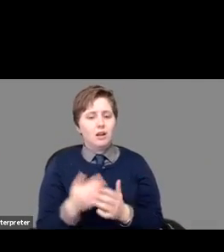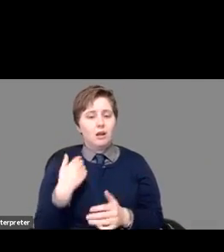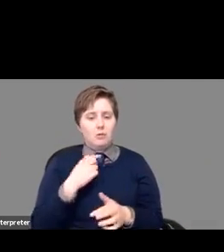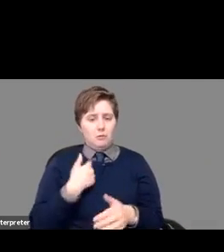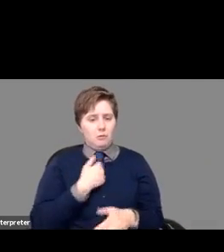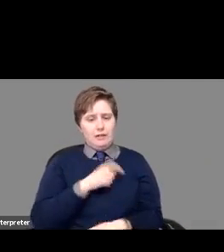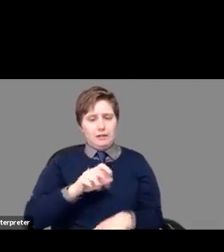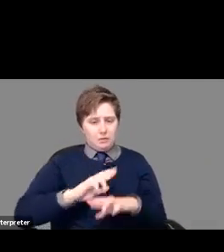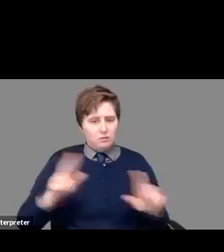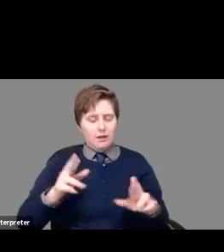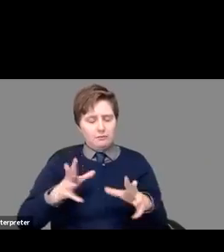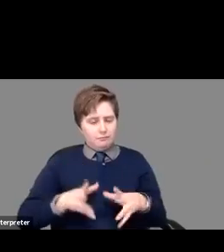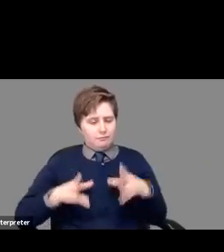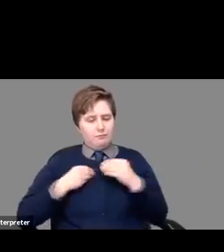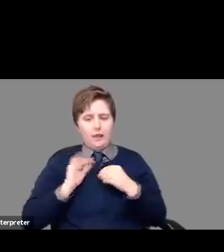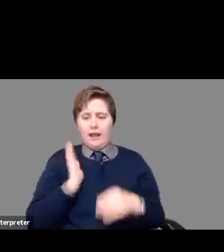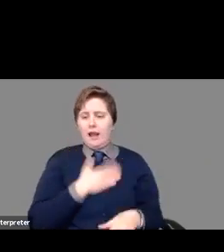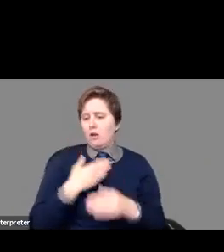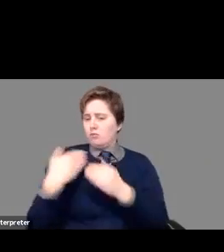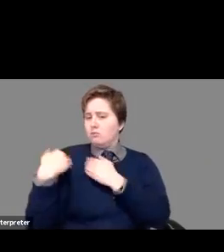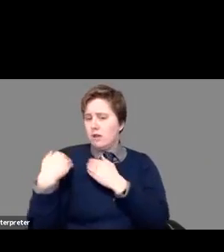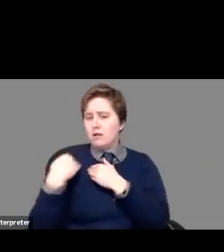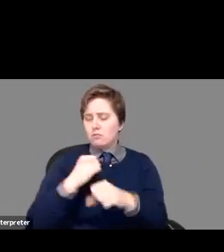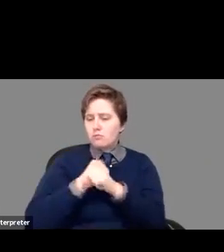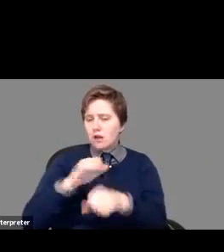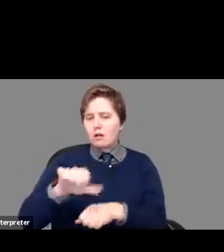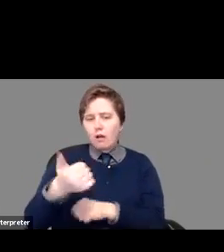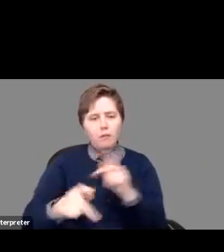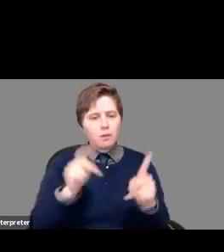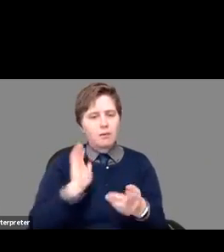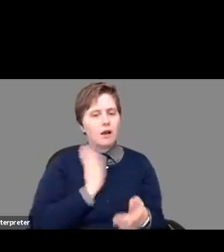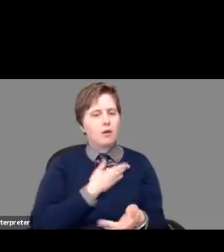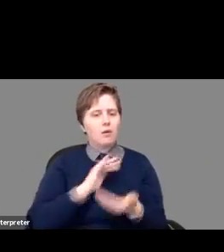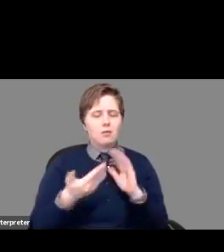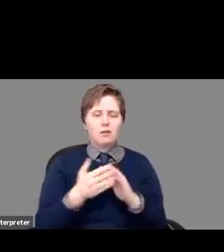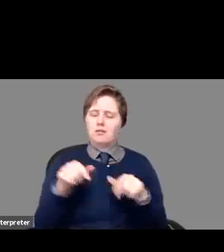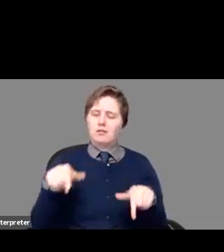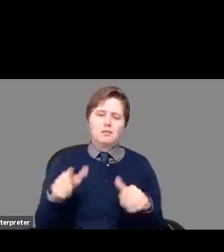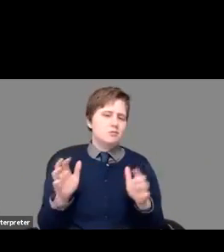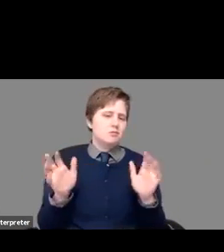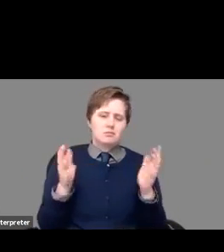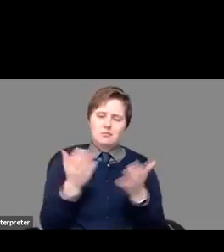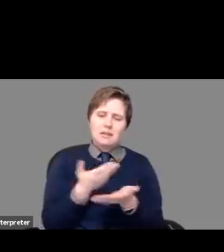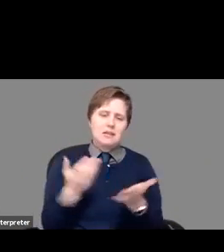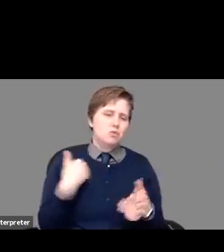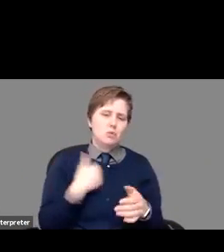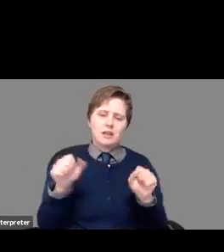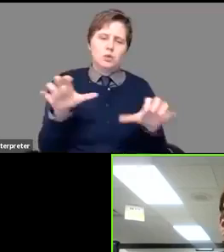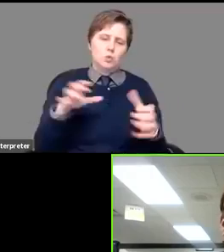ourselves as our individual responsibilities to protect other people in our community. And these are just great ways we can do it.